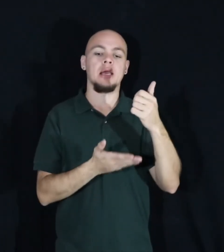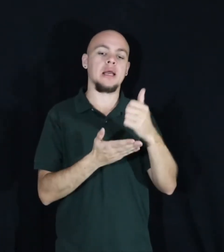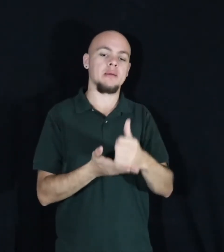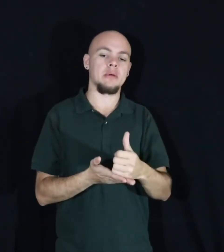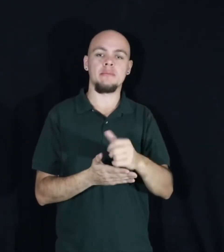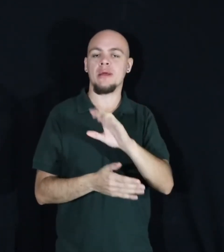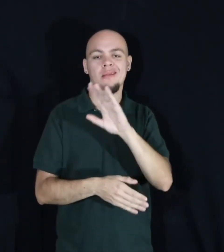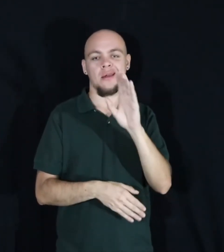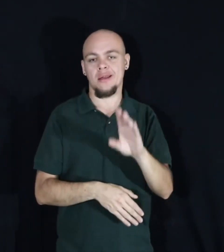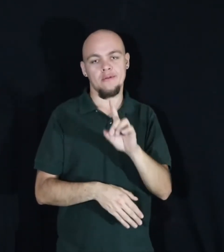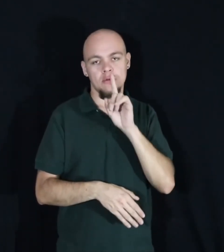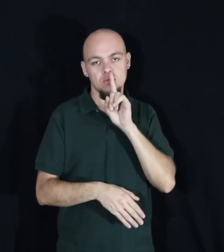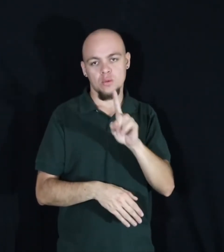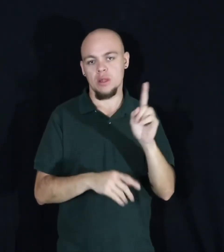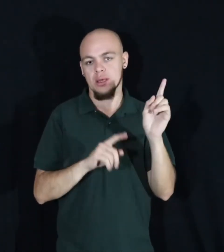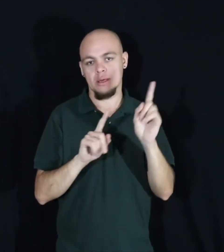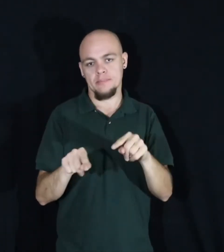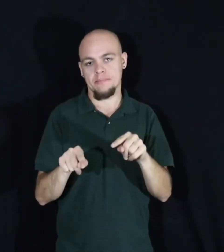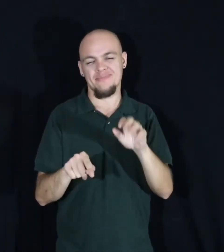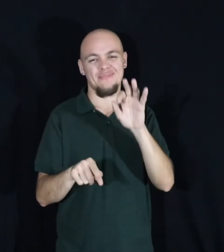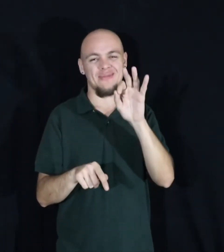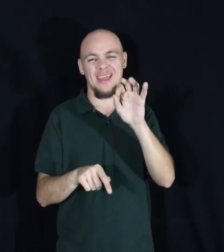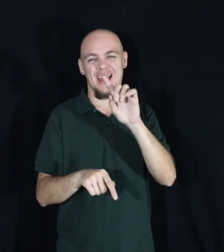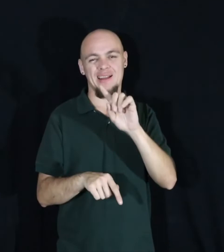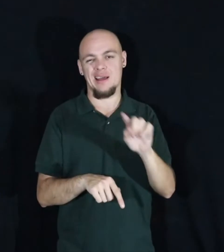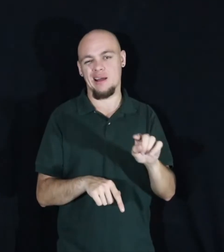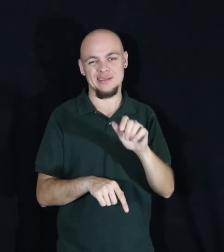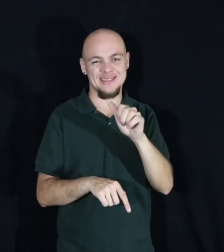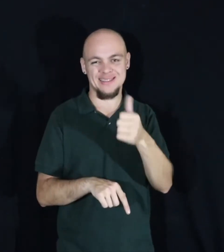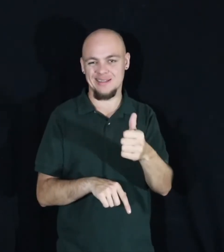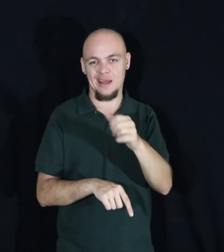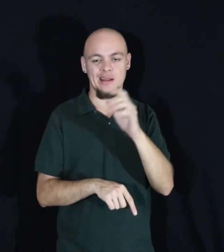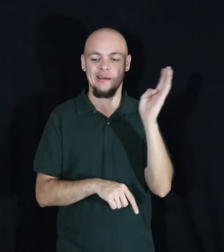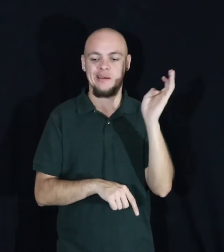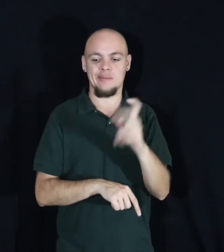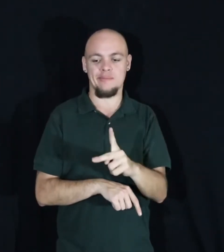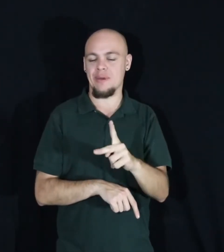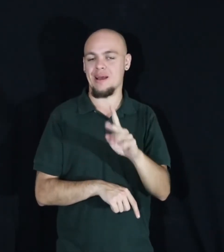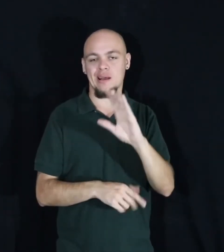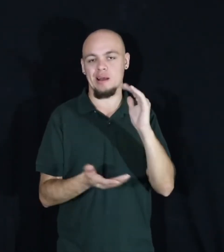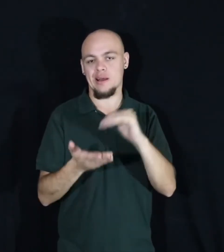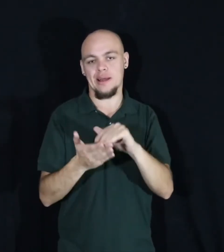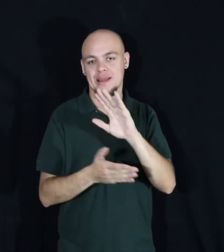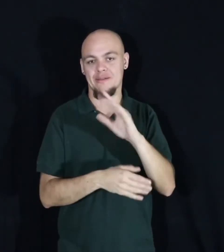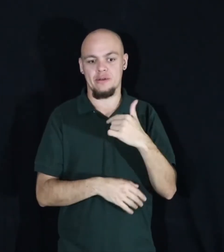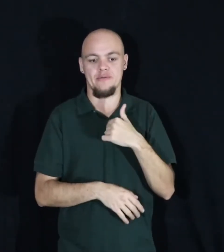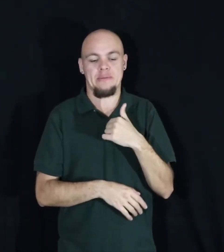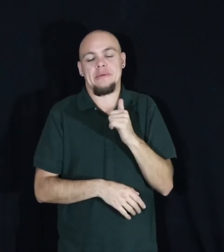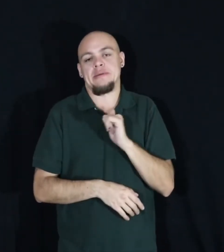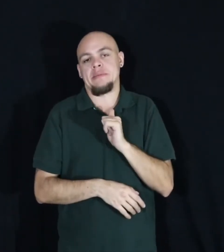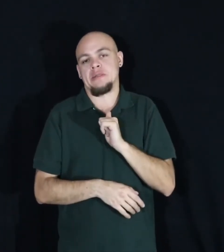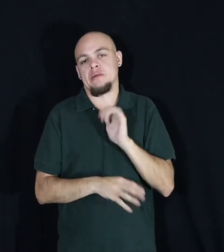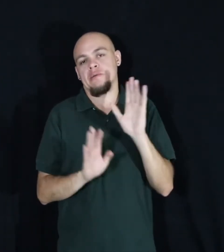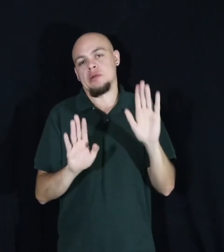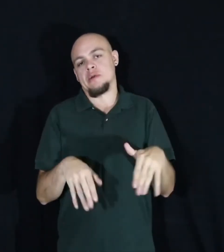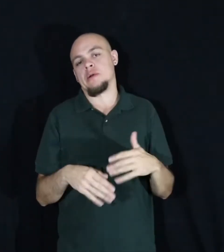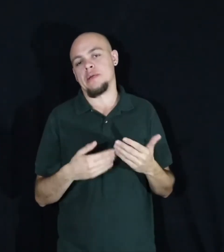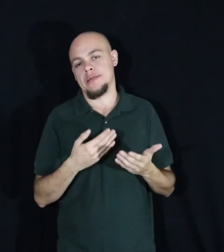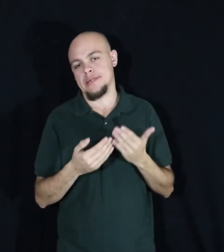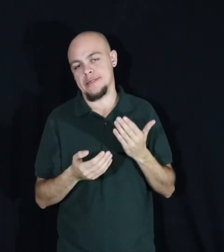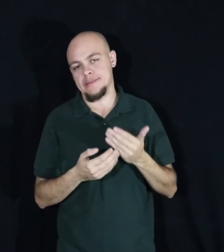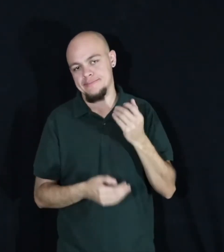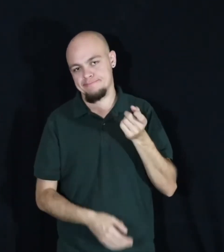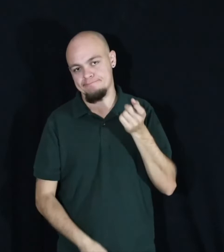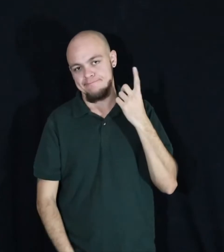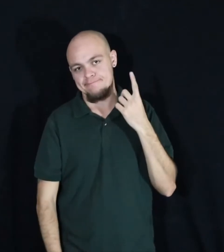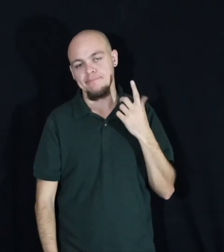do. 9 times out of 10, they never return, and you never see that person again. So for myself, it was easier to resign the thought. It